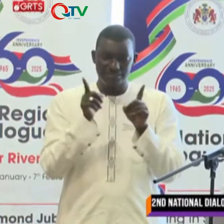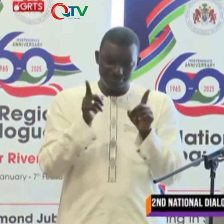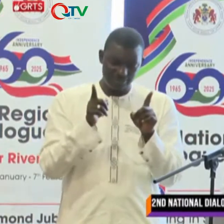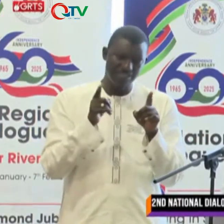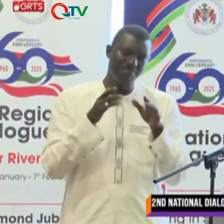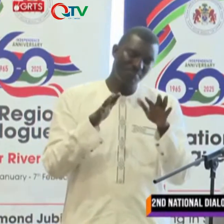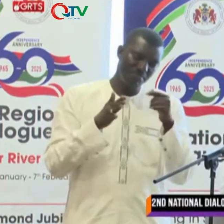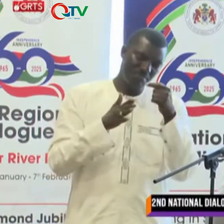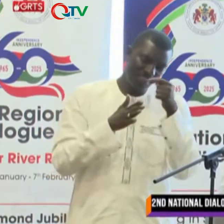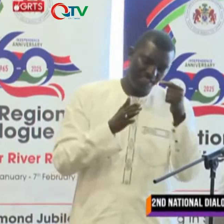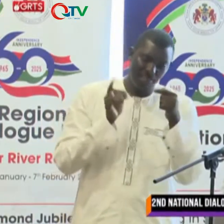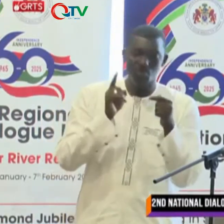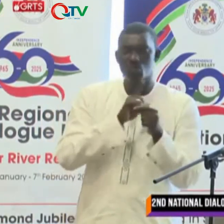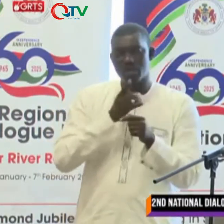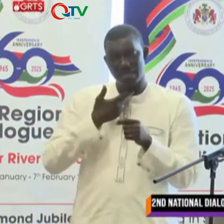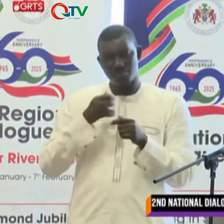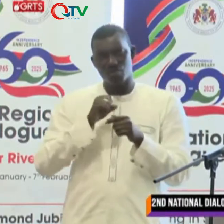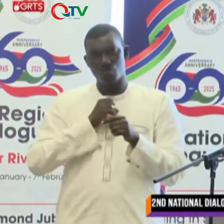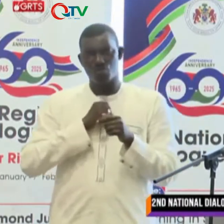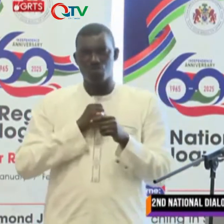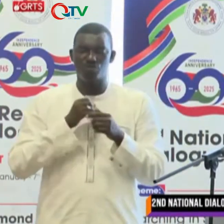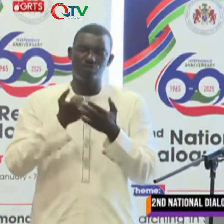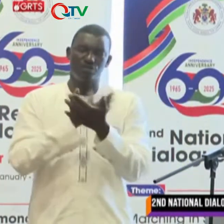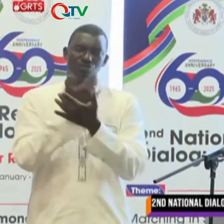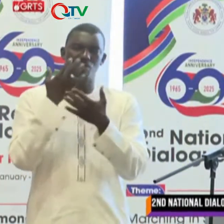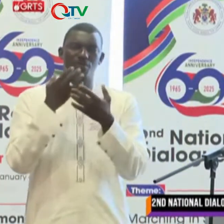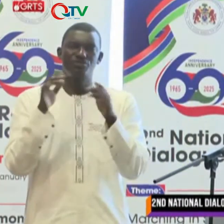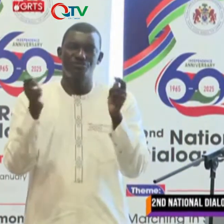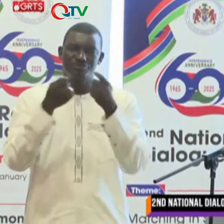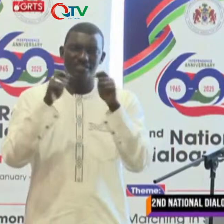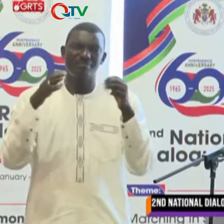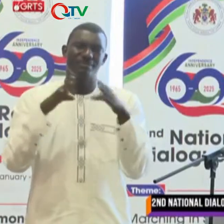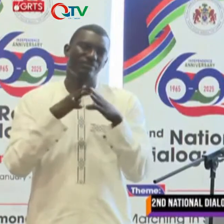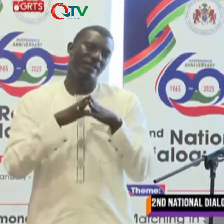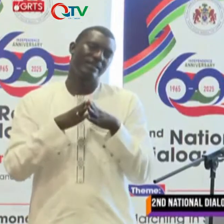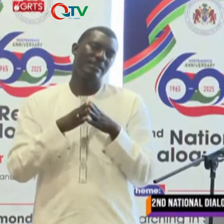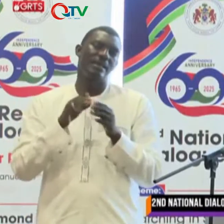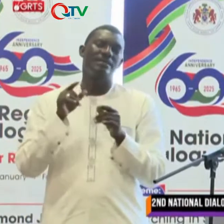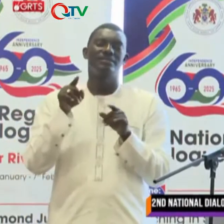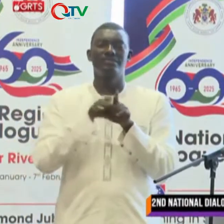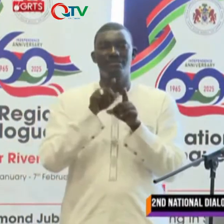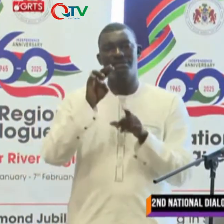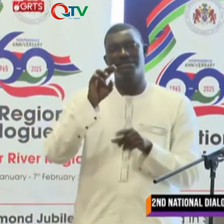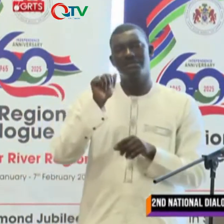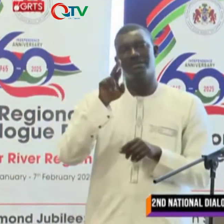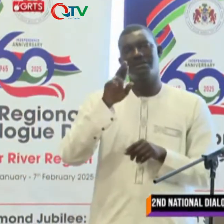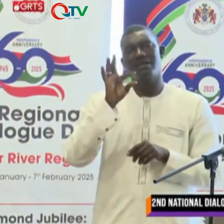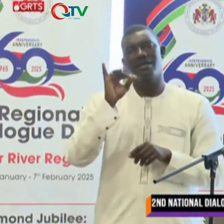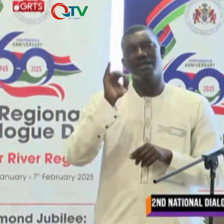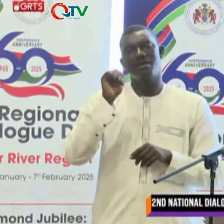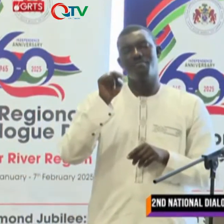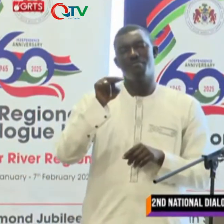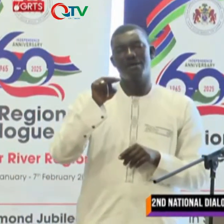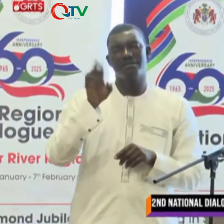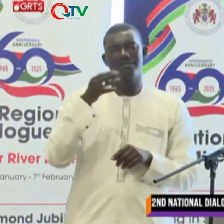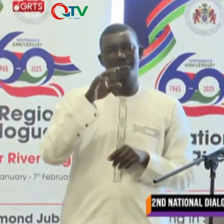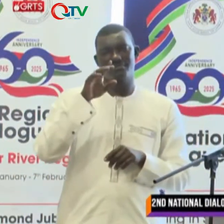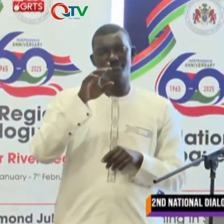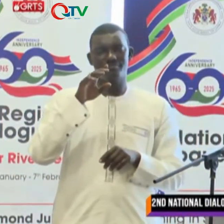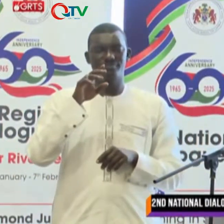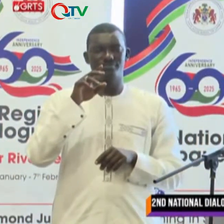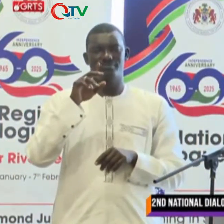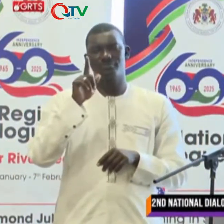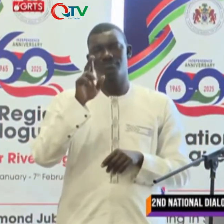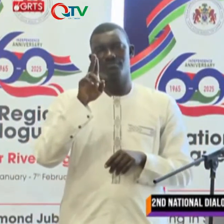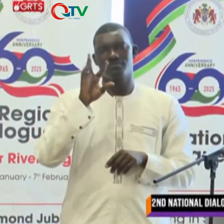be negative, but we have our peculiarities and commonalities to celebrate. And as Martin Luther King said, I cannot reach fulfillment without